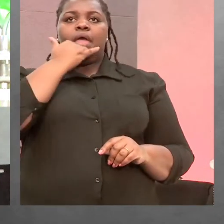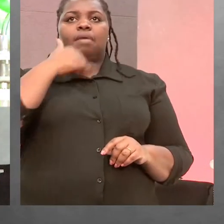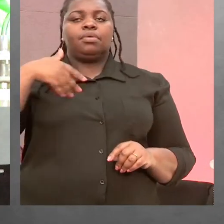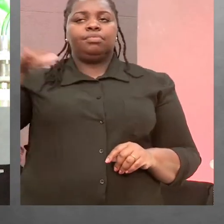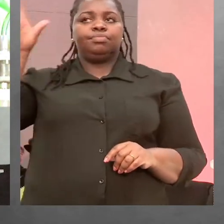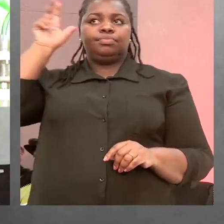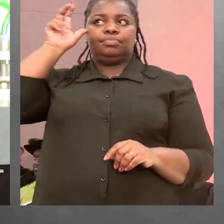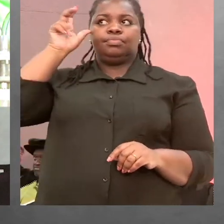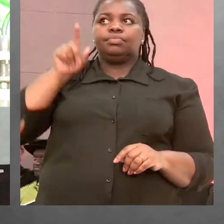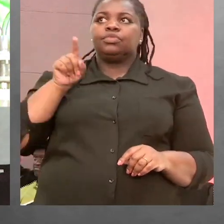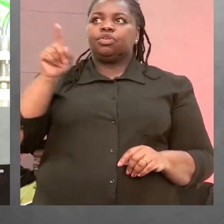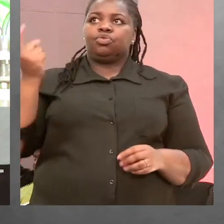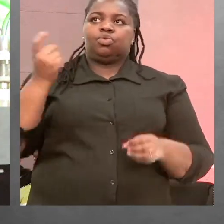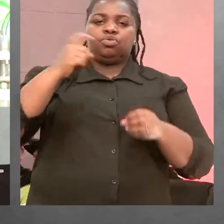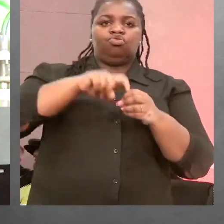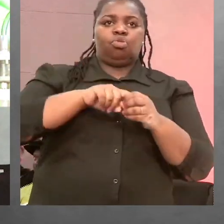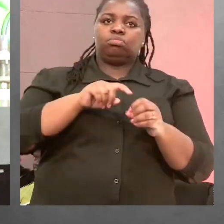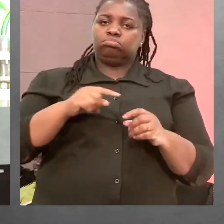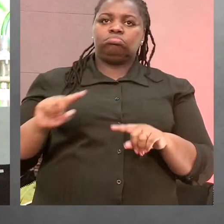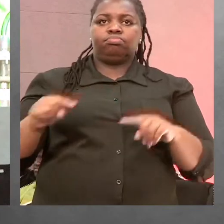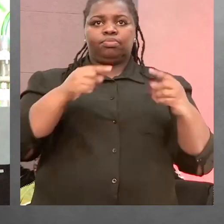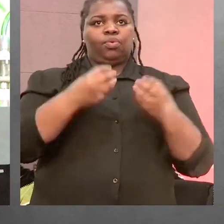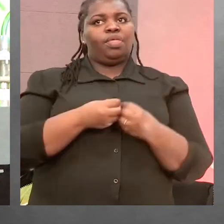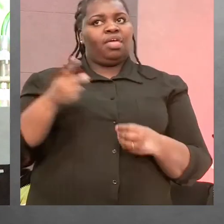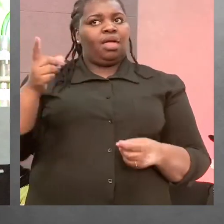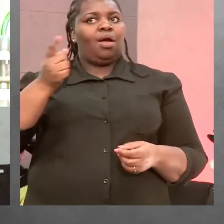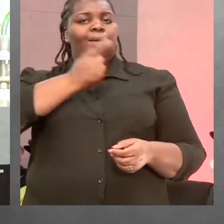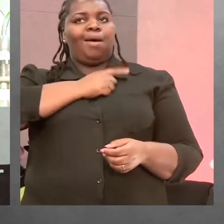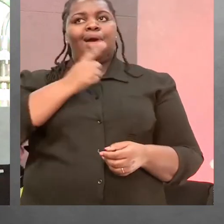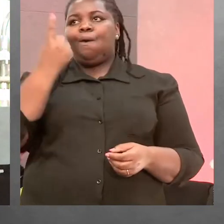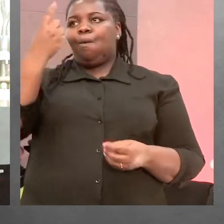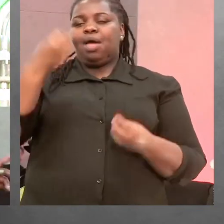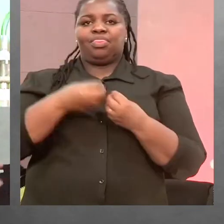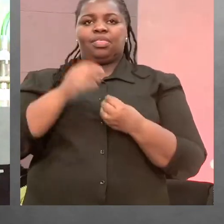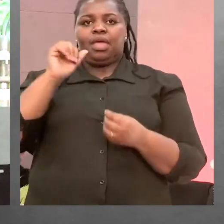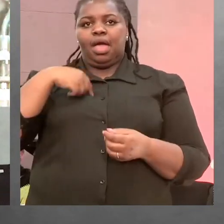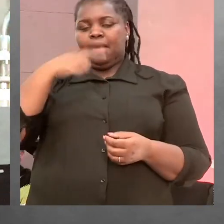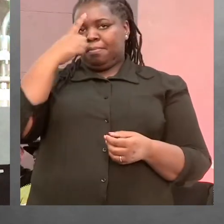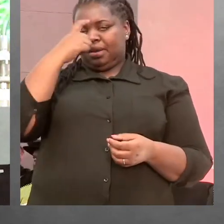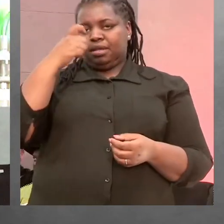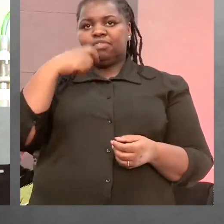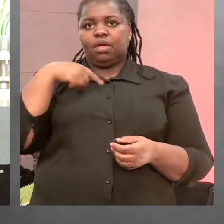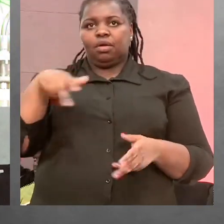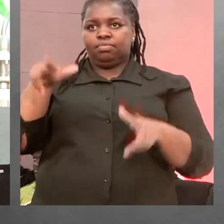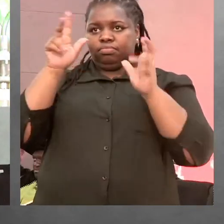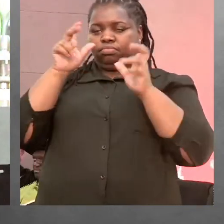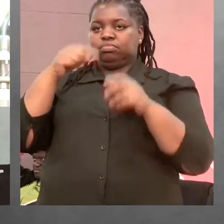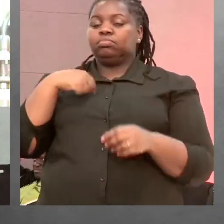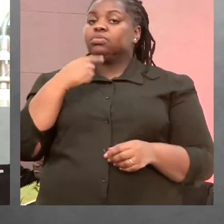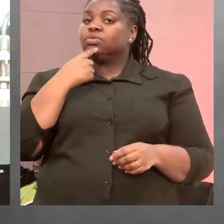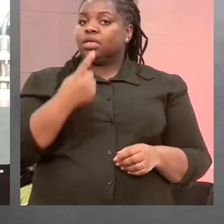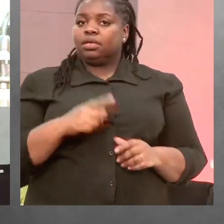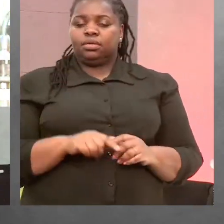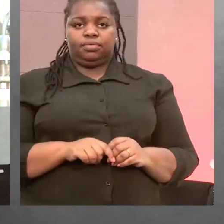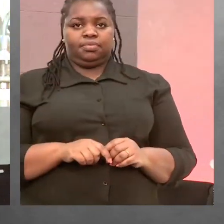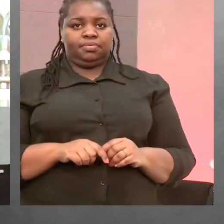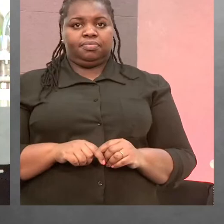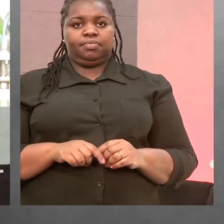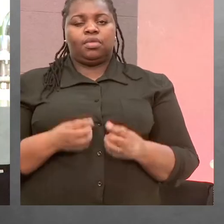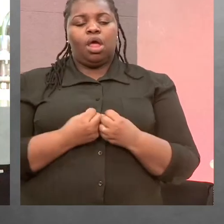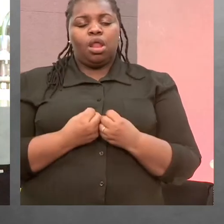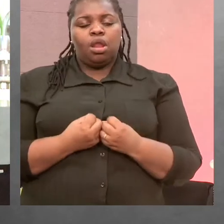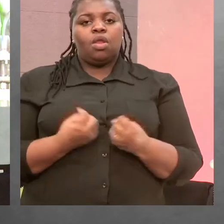that you are going to join forces with her. Because there's one thing I believe, I'll take it from you, to say a lot